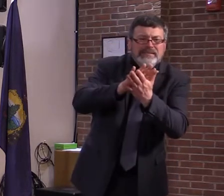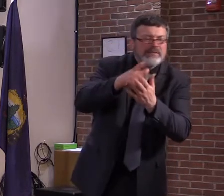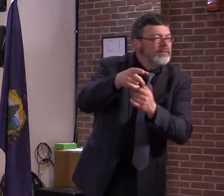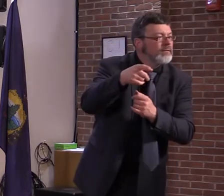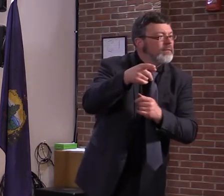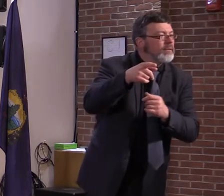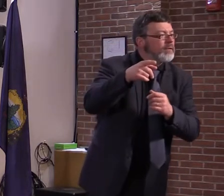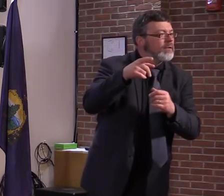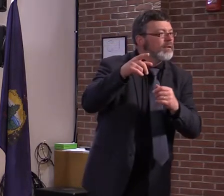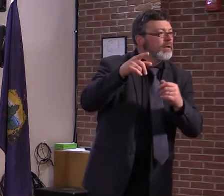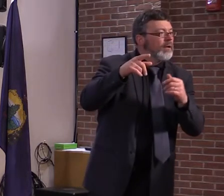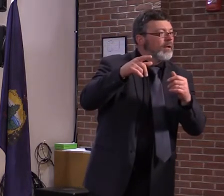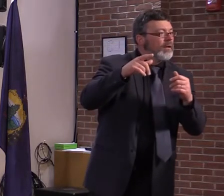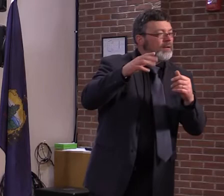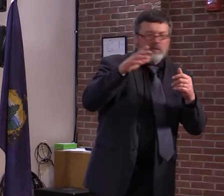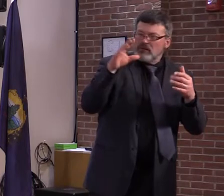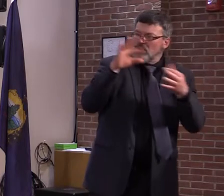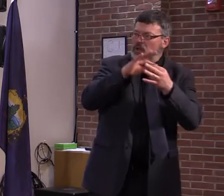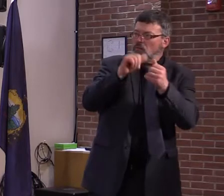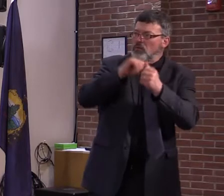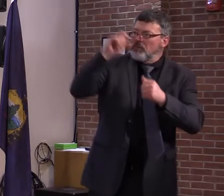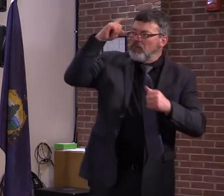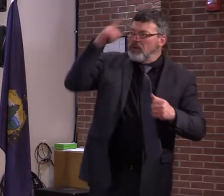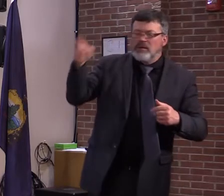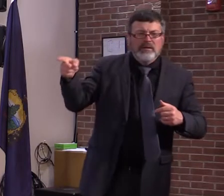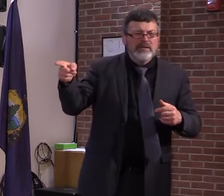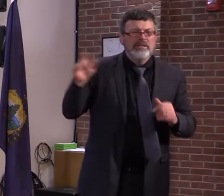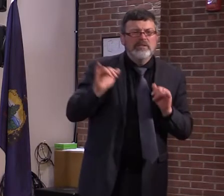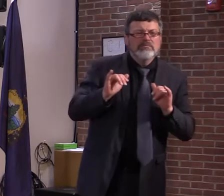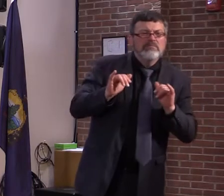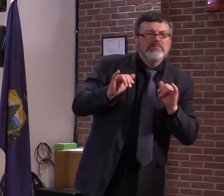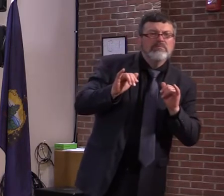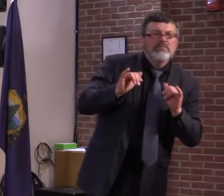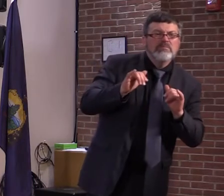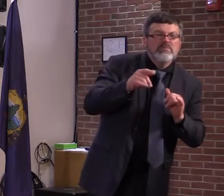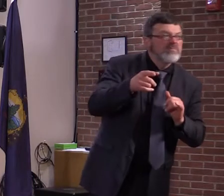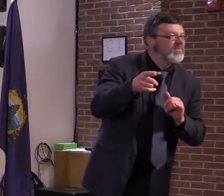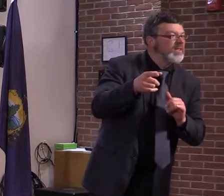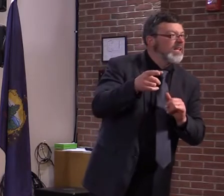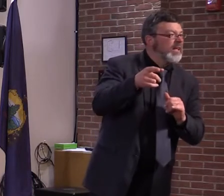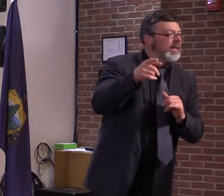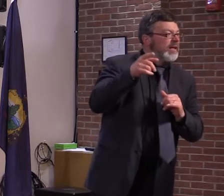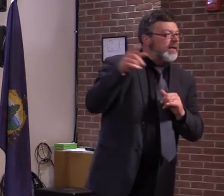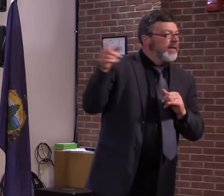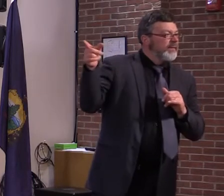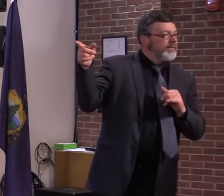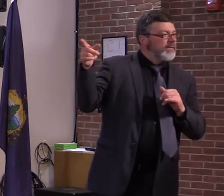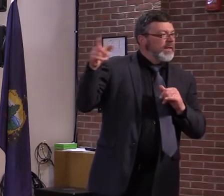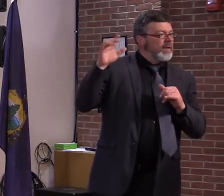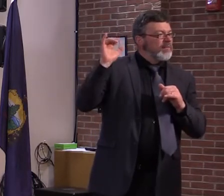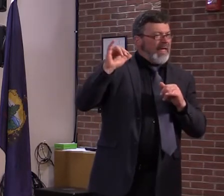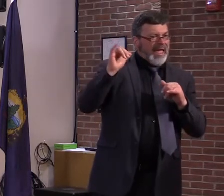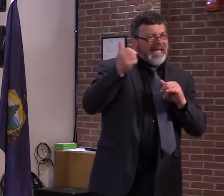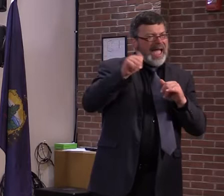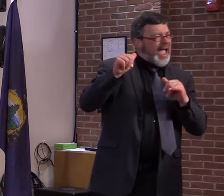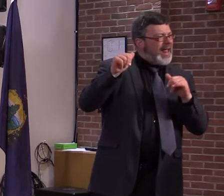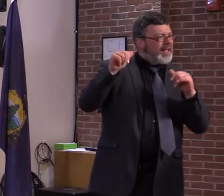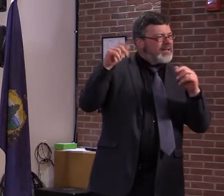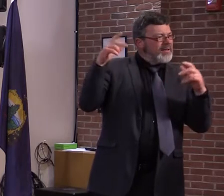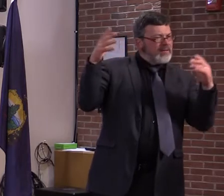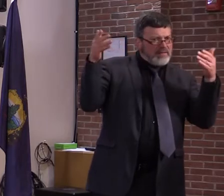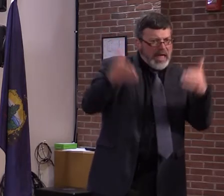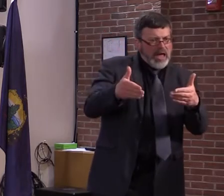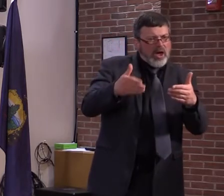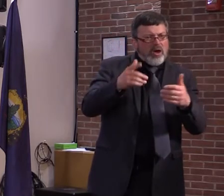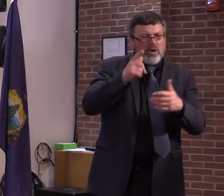Montpelier. Quote, there needs to be an adult in the room. Can you expound on that? What did you mean by that? Well, there needs to be someone who is